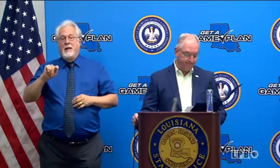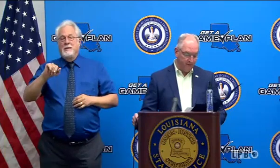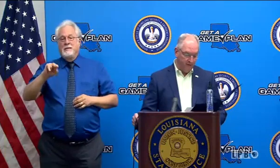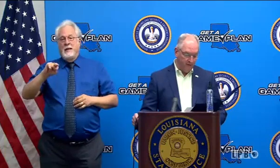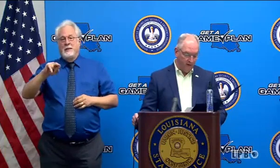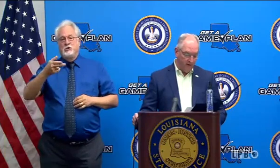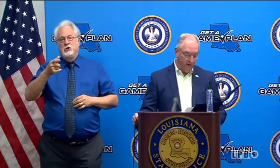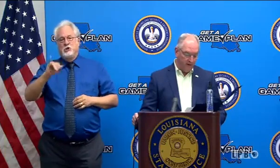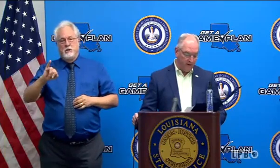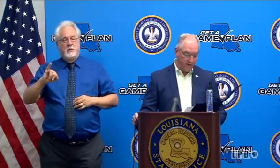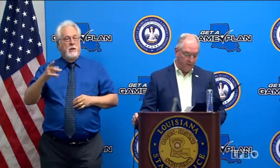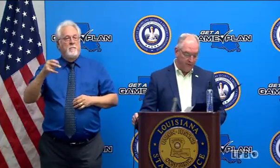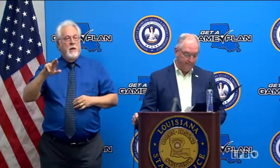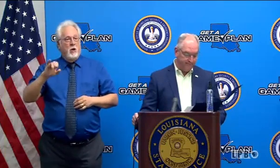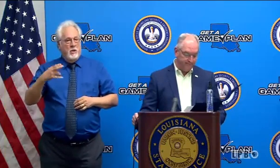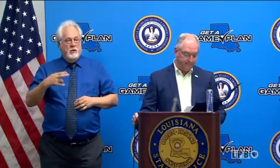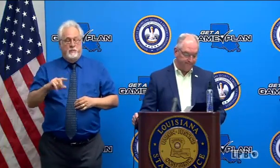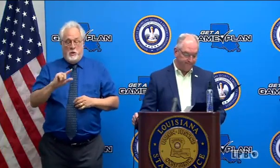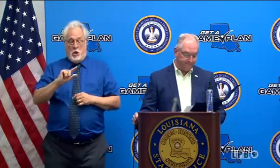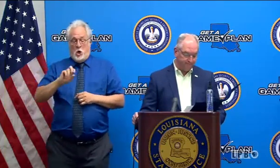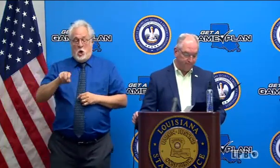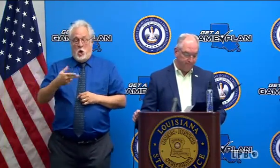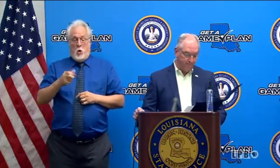Parish. GOSEP,